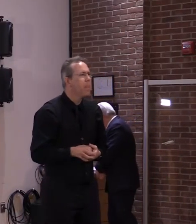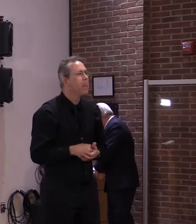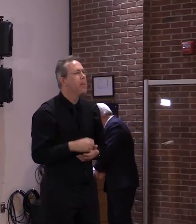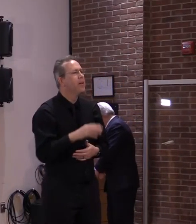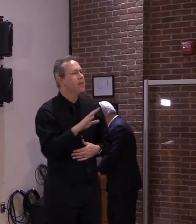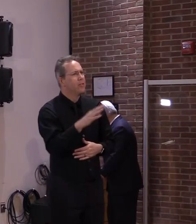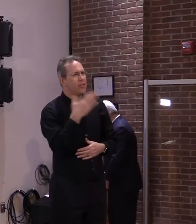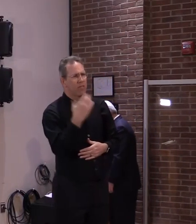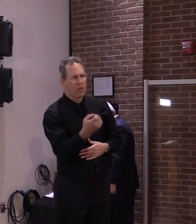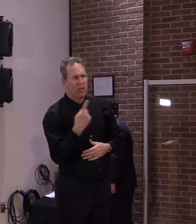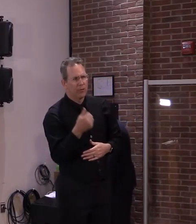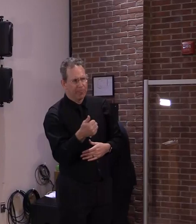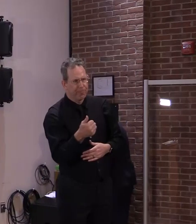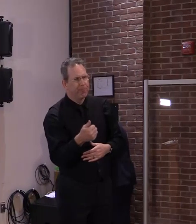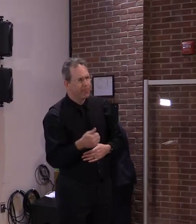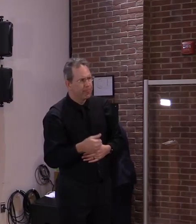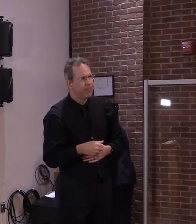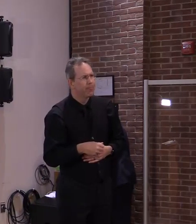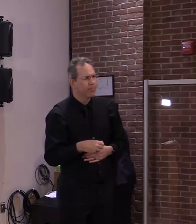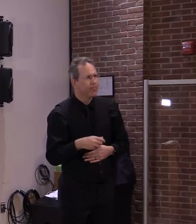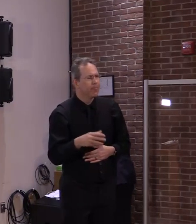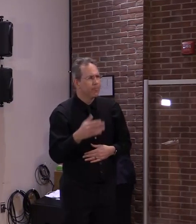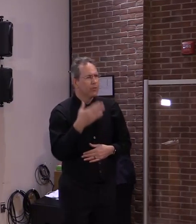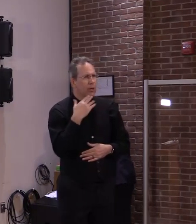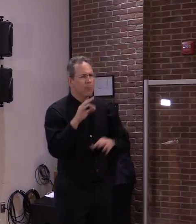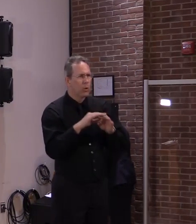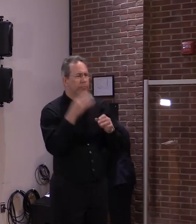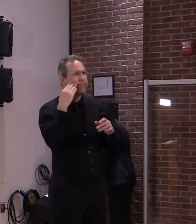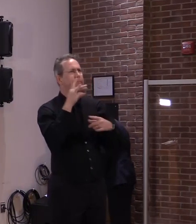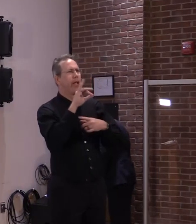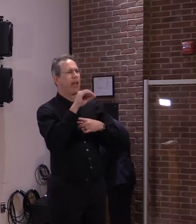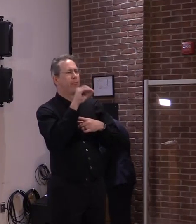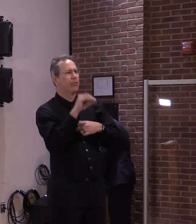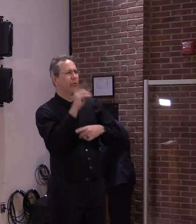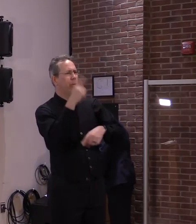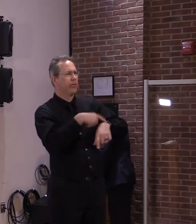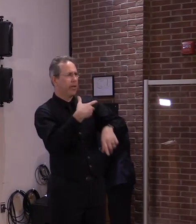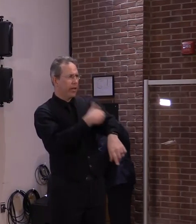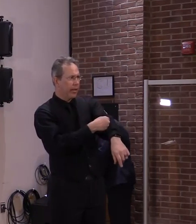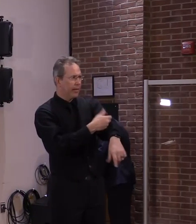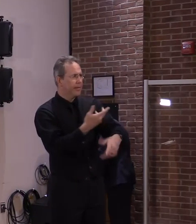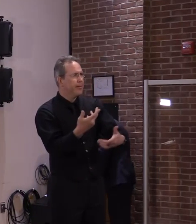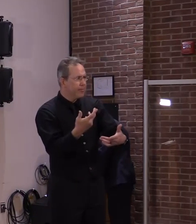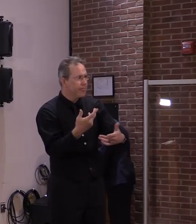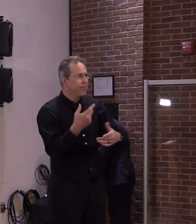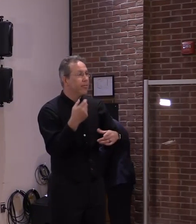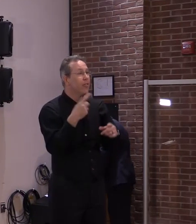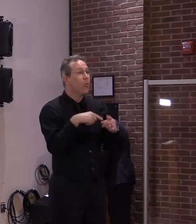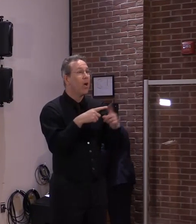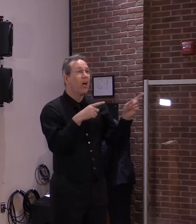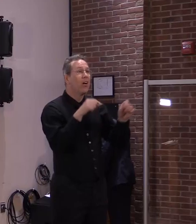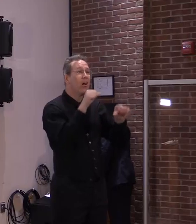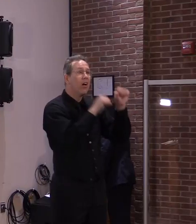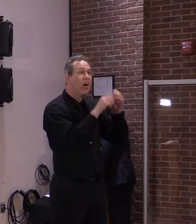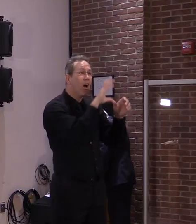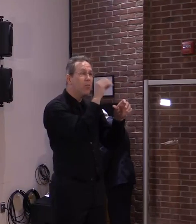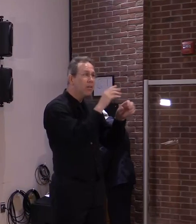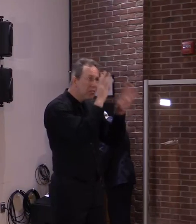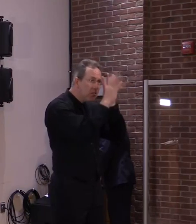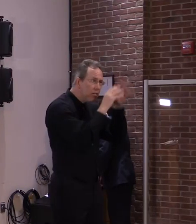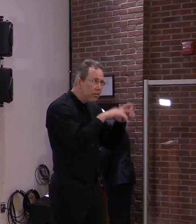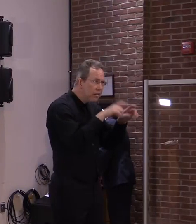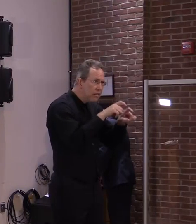message. So, the way the trials were done for these two-dose vaccines is specifically with everyone